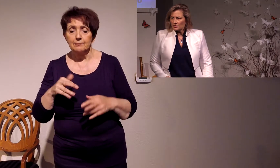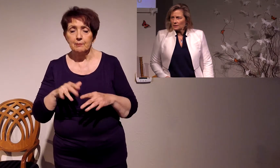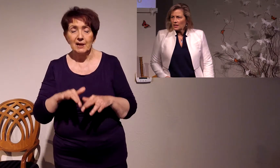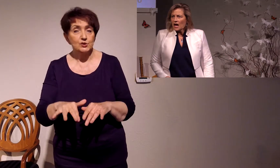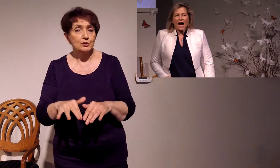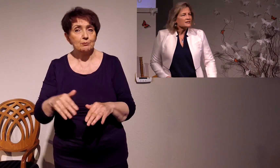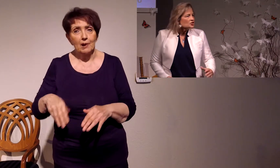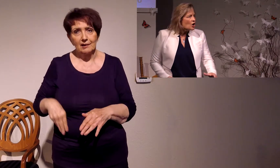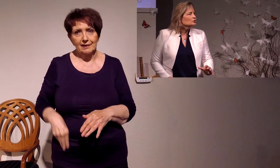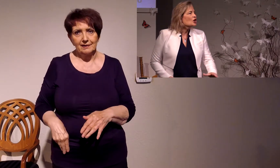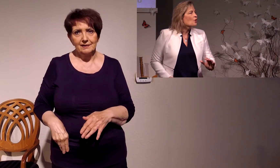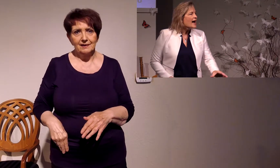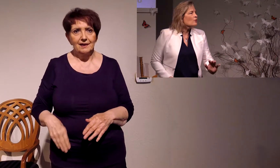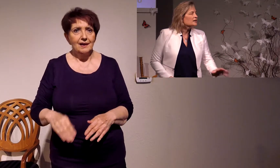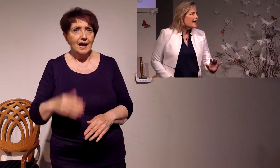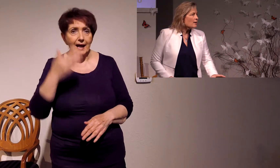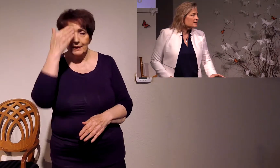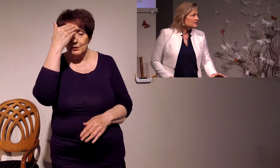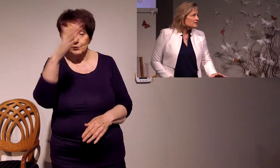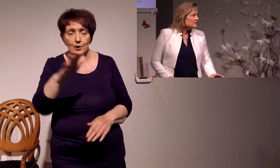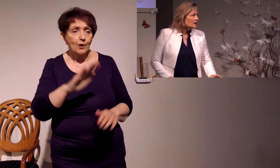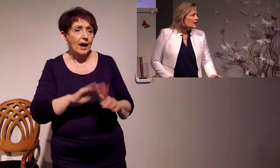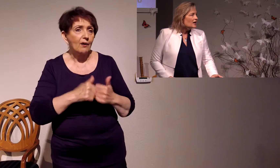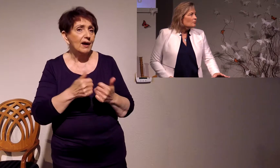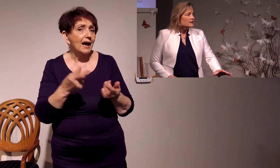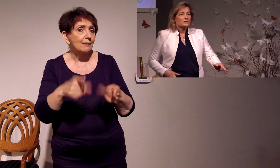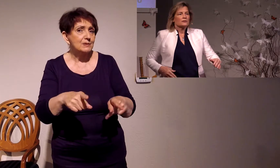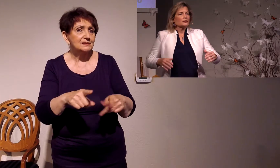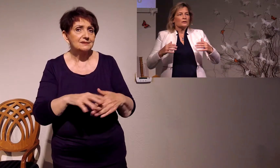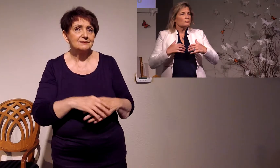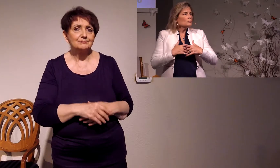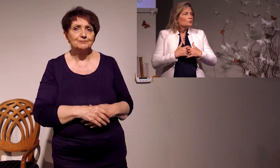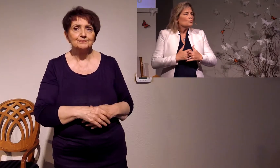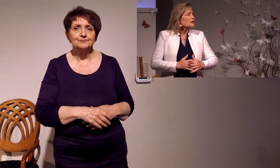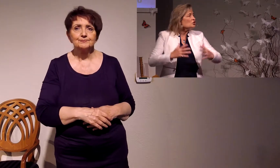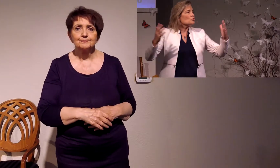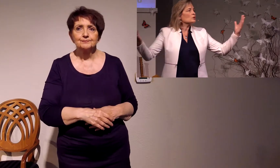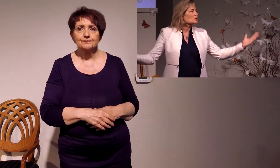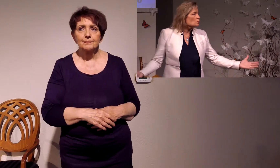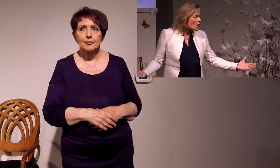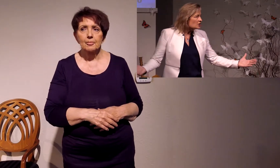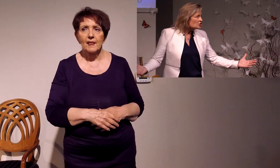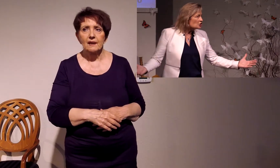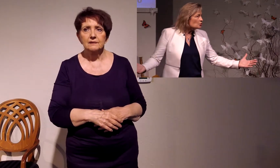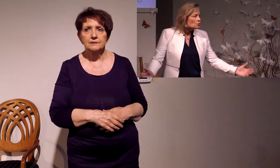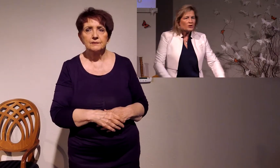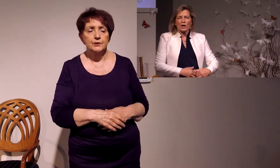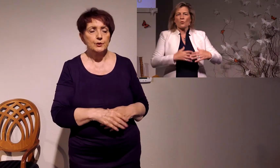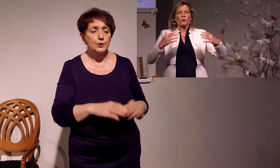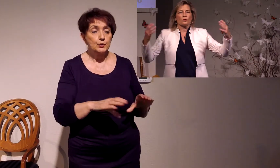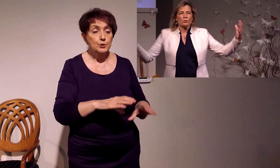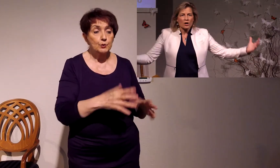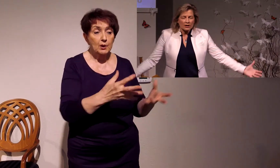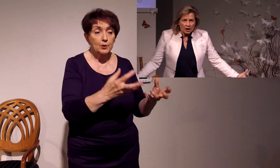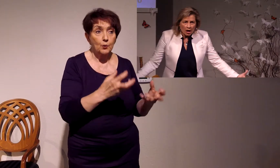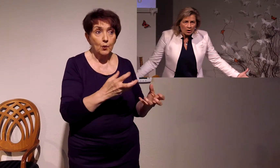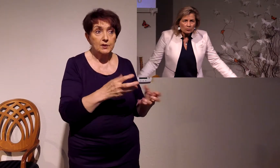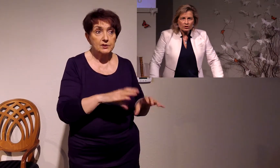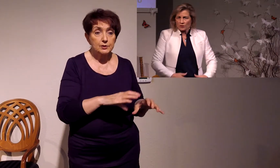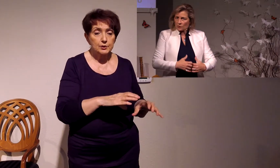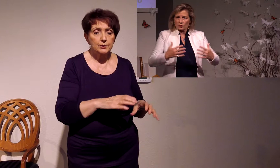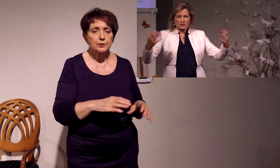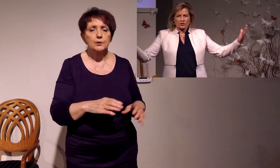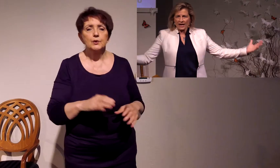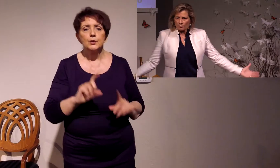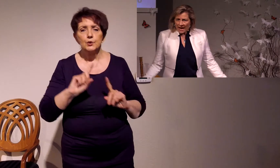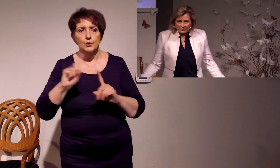pocket. I don't know how it happens, but we do what we want to do. We go where we want to go.